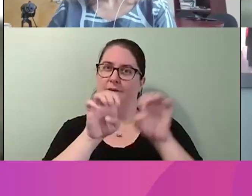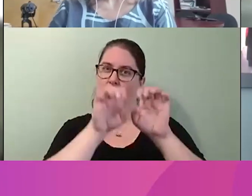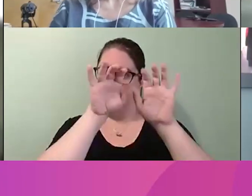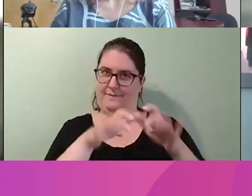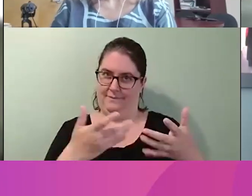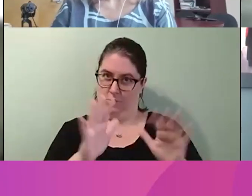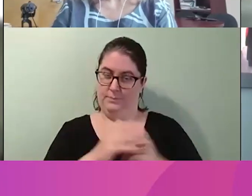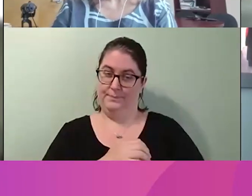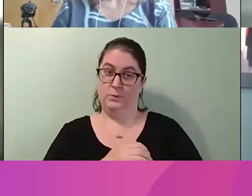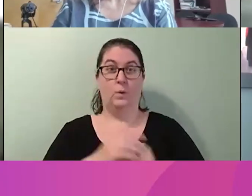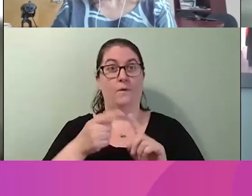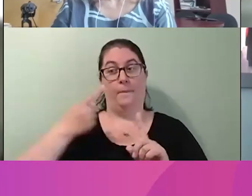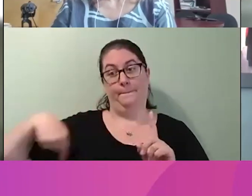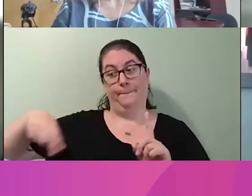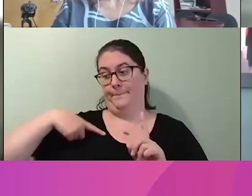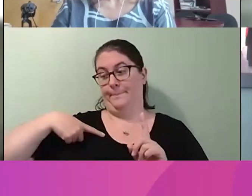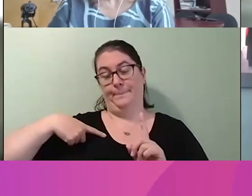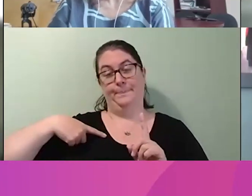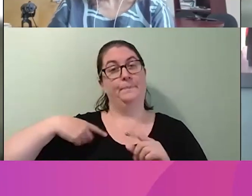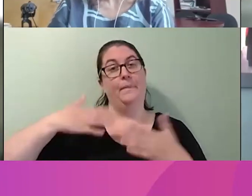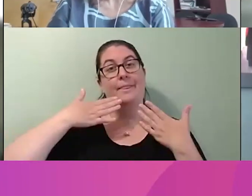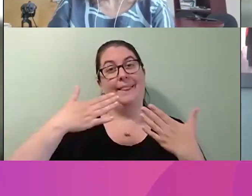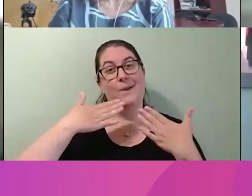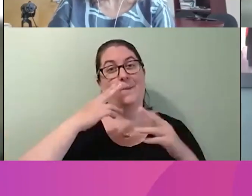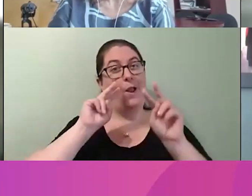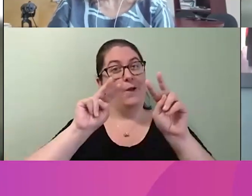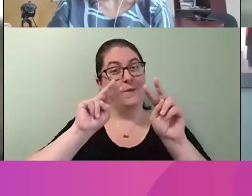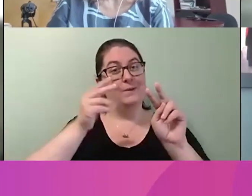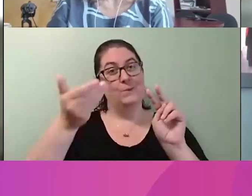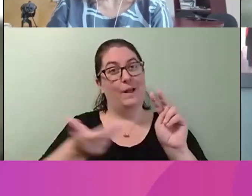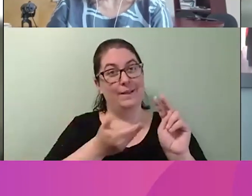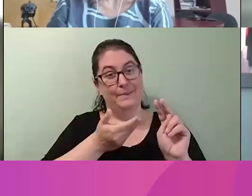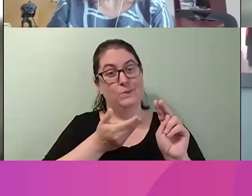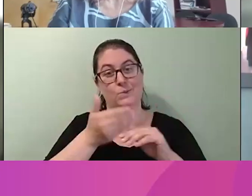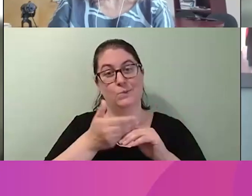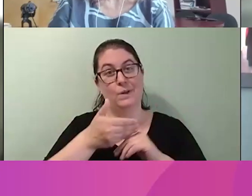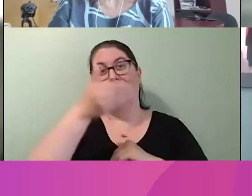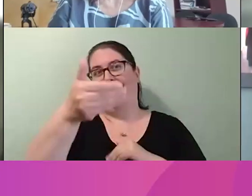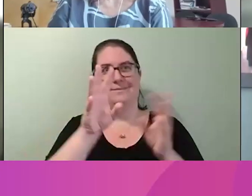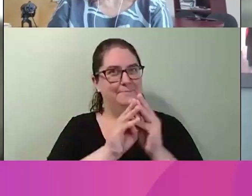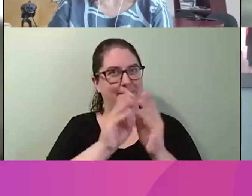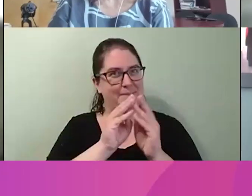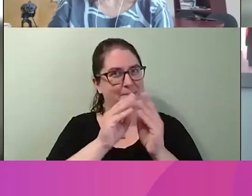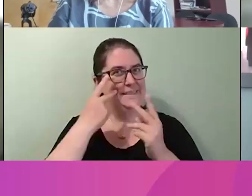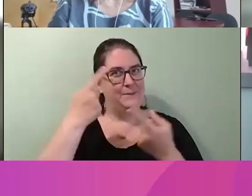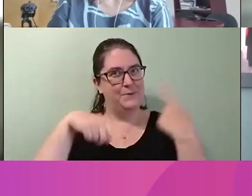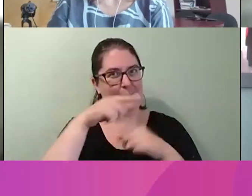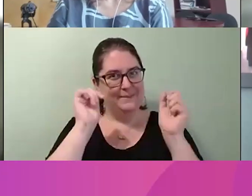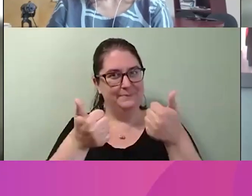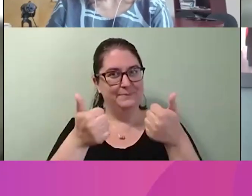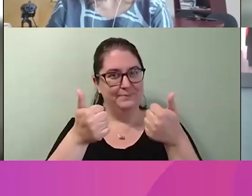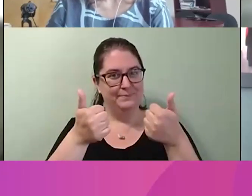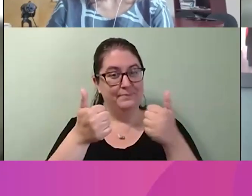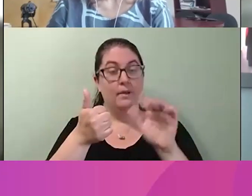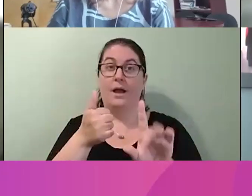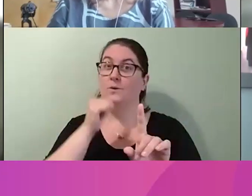On behalf of the Learning Network and the Knowledge Hub, we look forward to welcoming you to our future webinars and events.